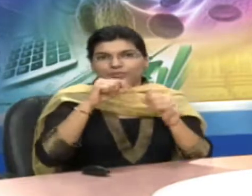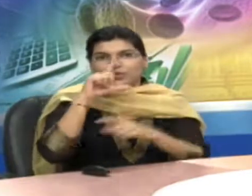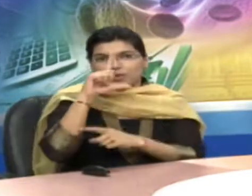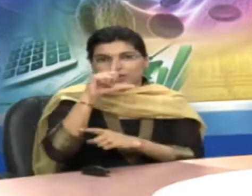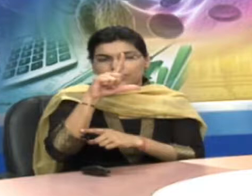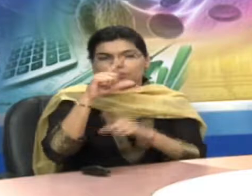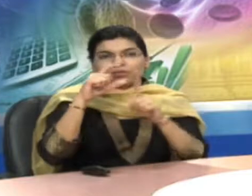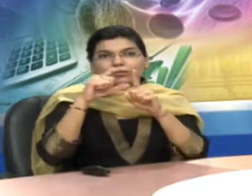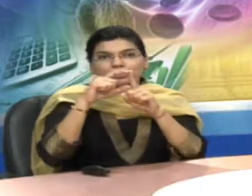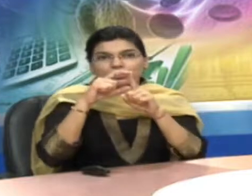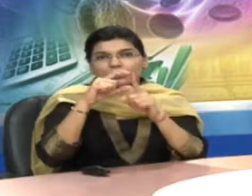Hotel.